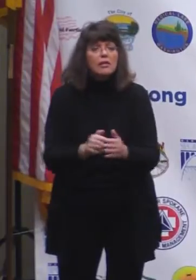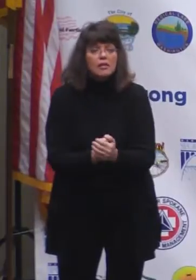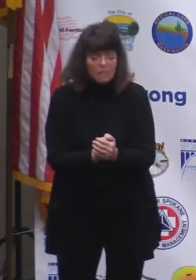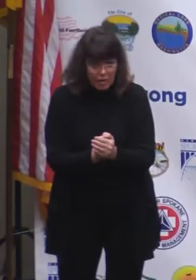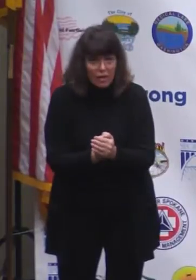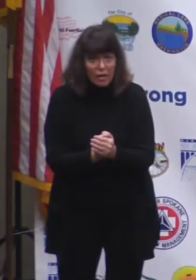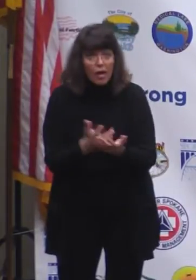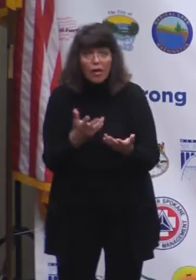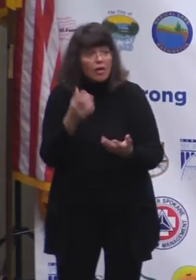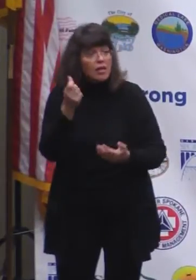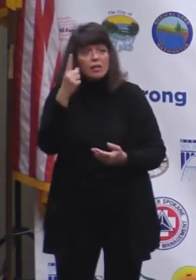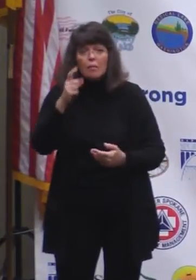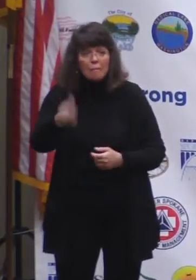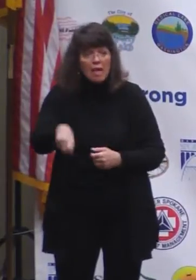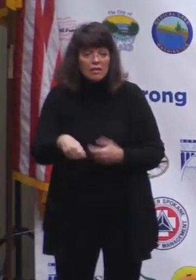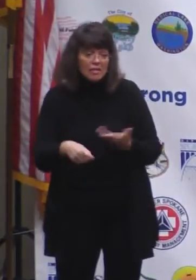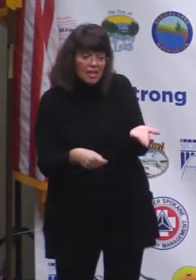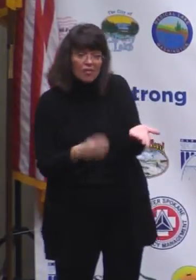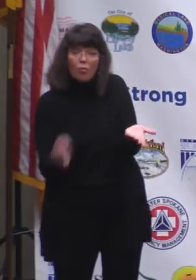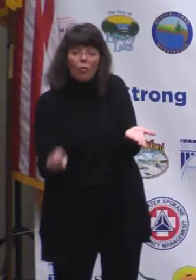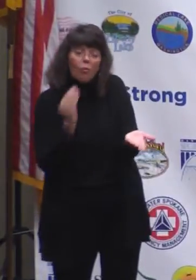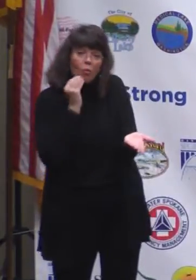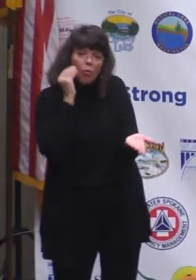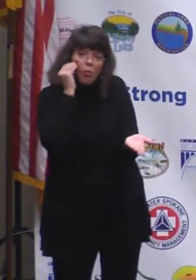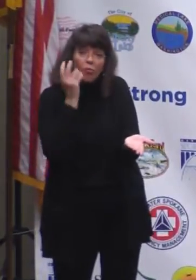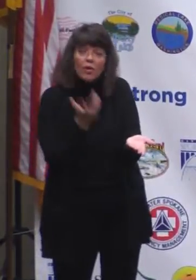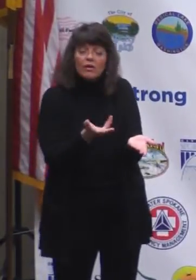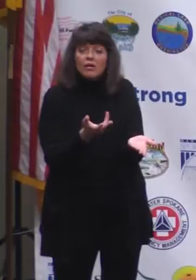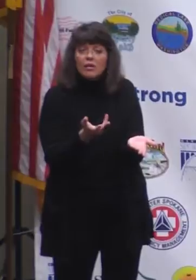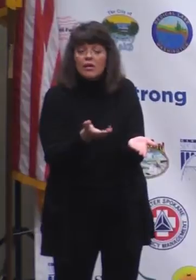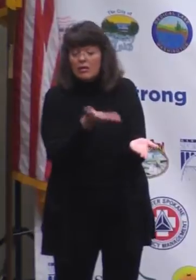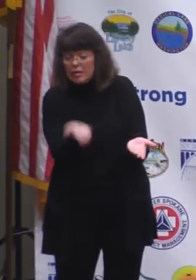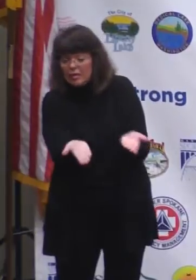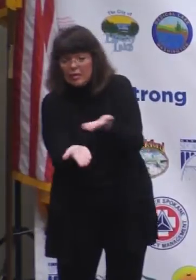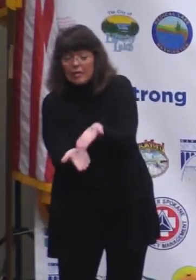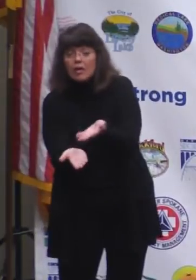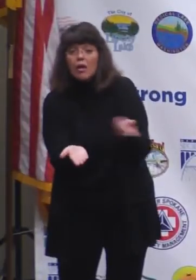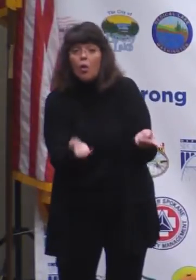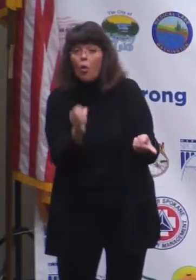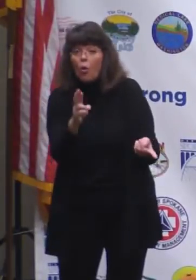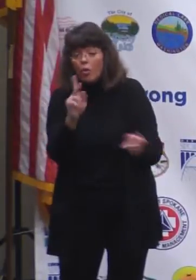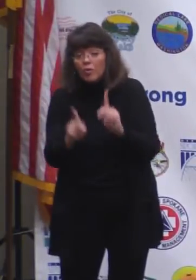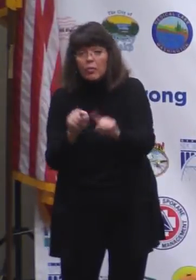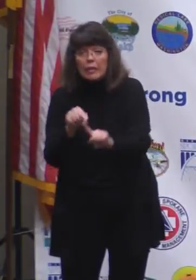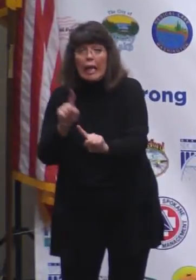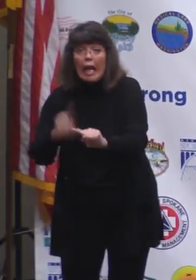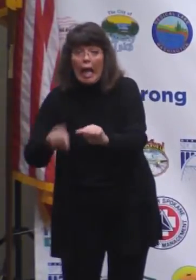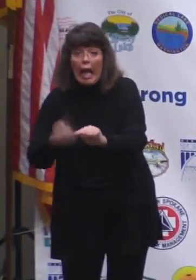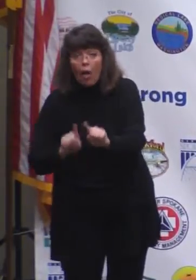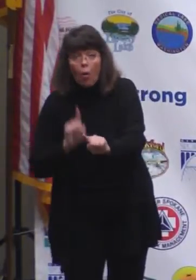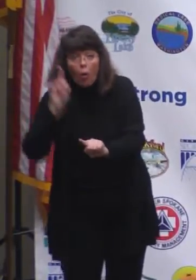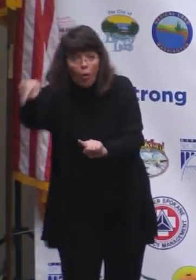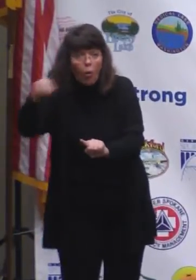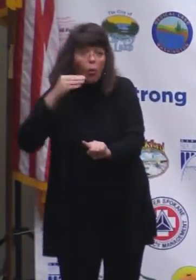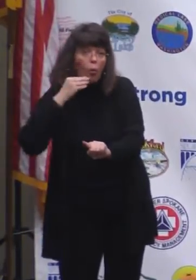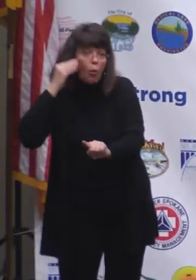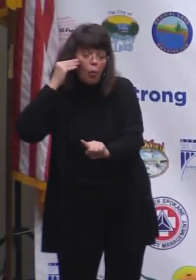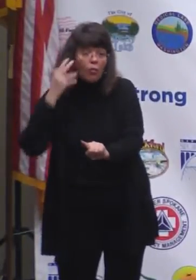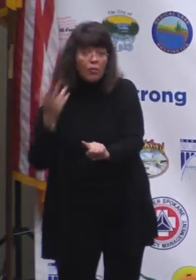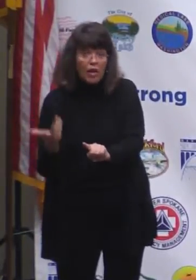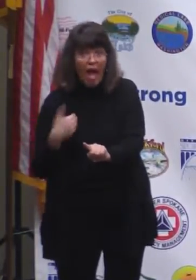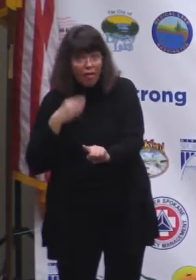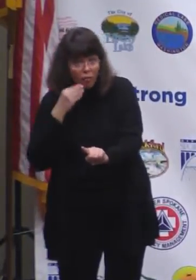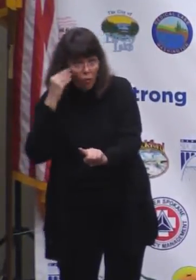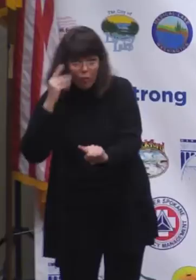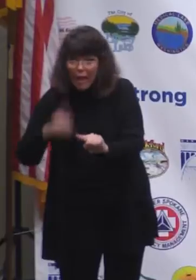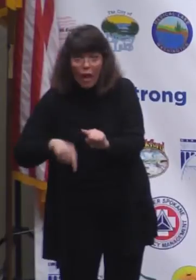provide a space for people who need care but can't go home for that care. They need to be quarantined. They need to be isolated from the rest of the